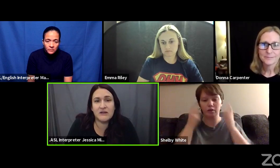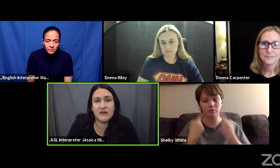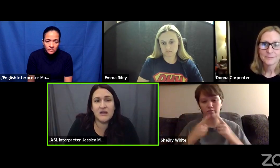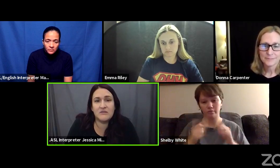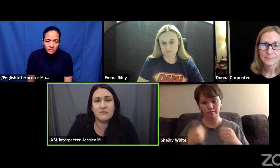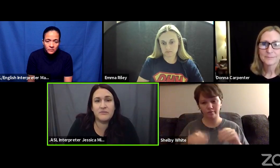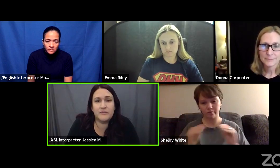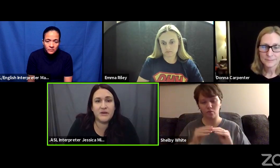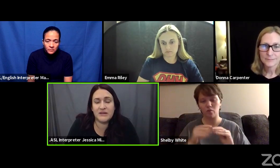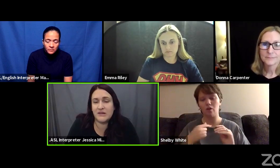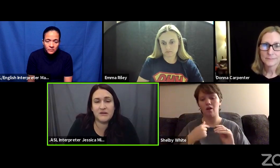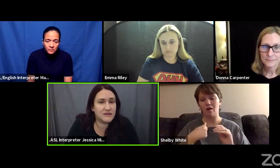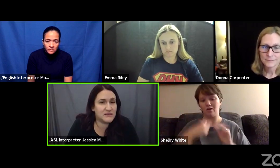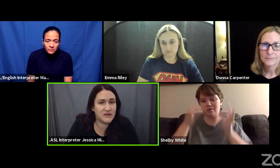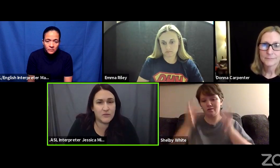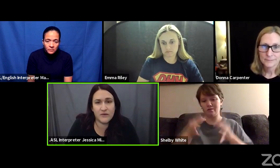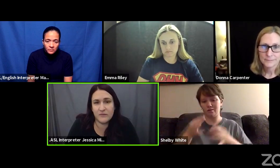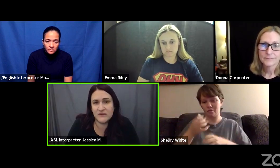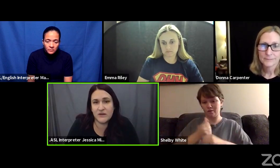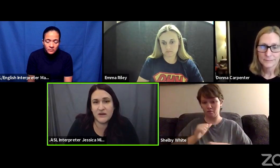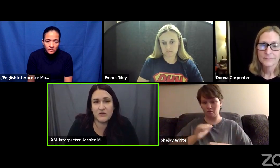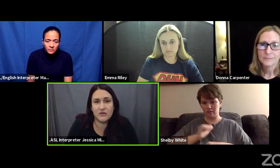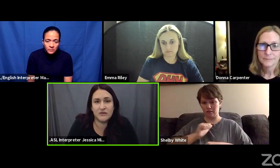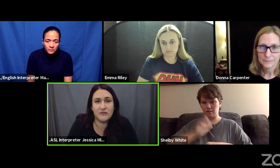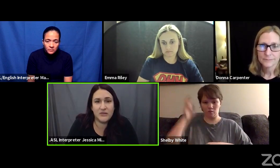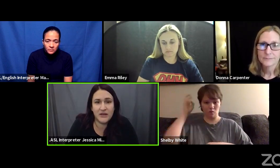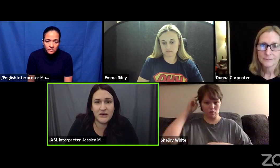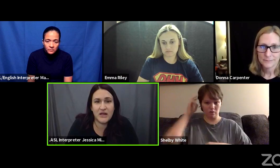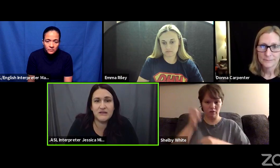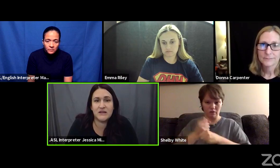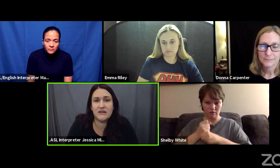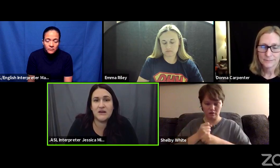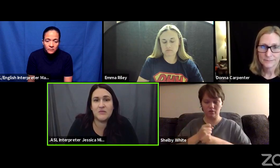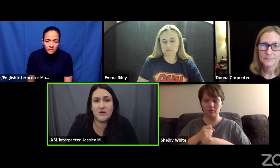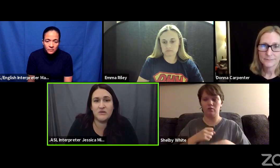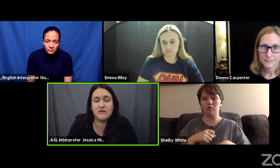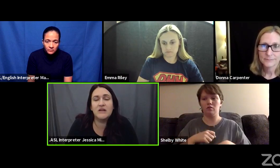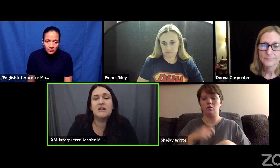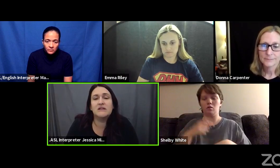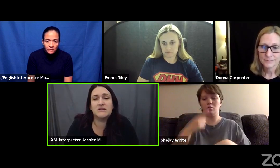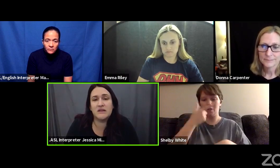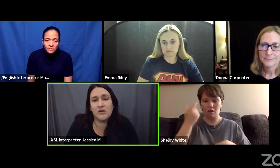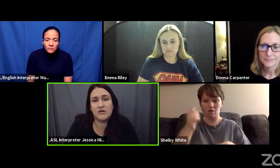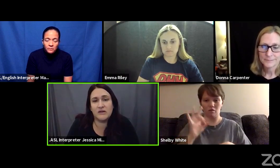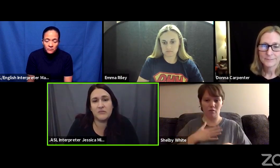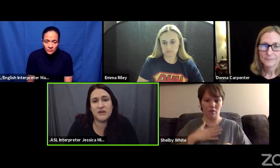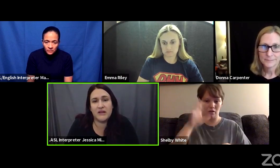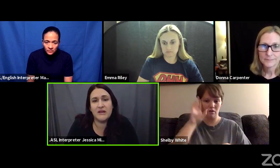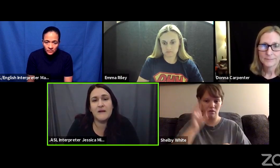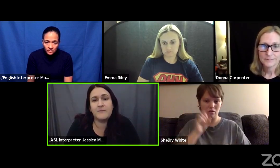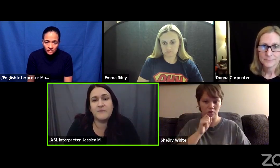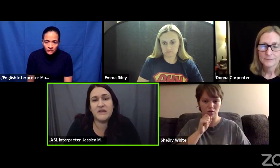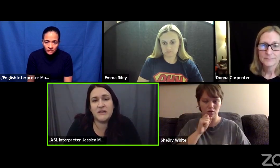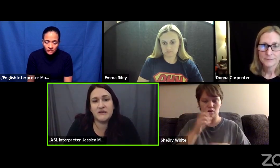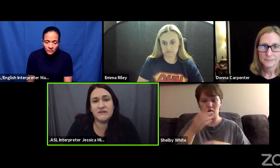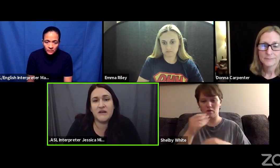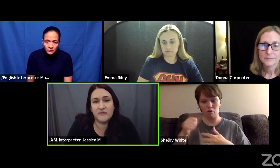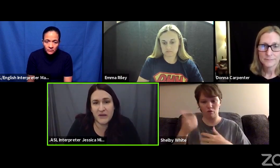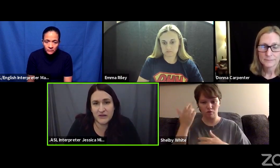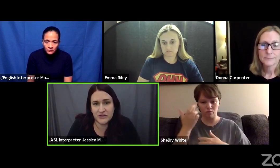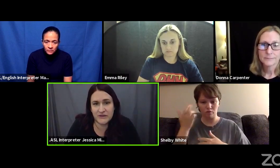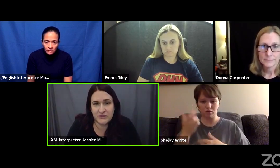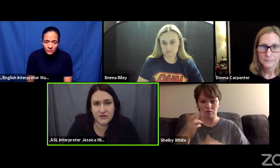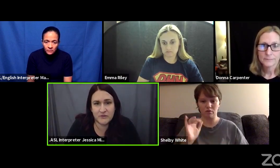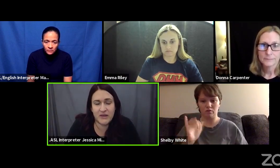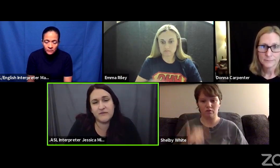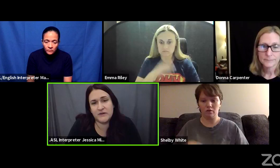a hearing aid, but the hearing aids did not work for me. So I got a cochlear implant. I decided that on my own to get a cochlear implant because of